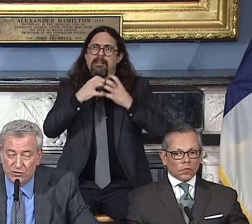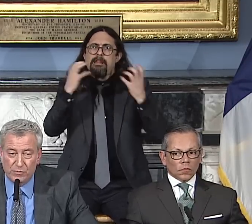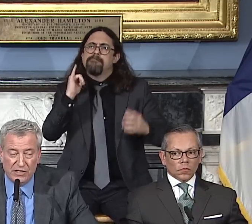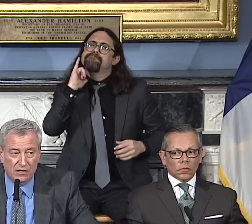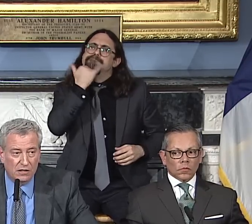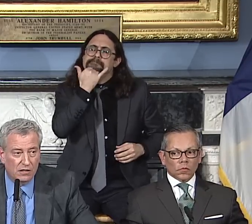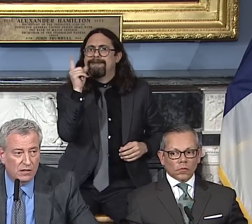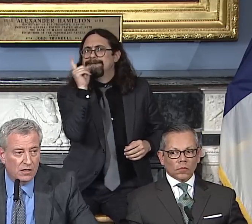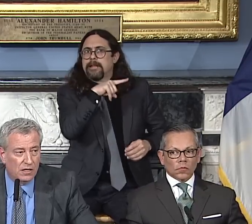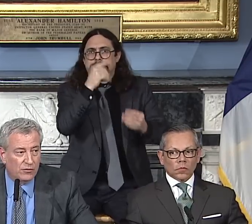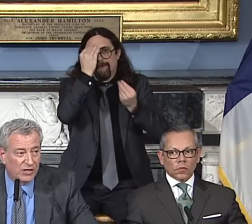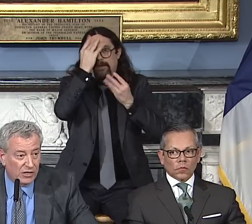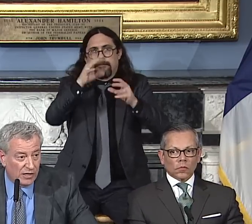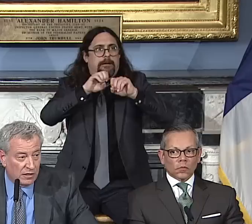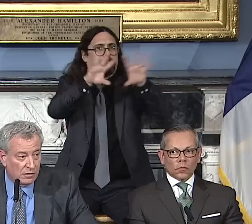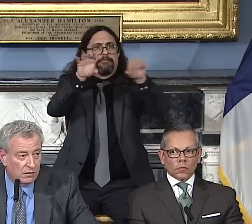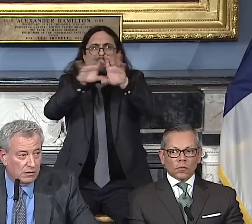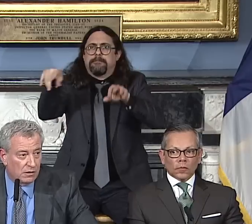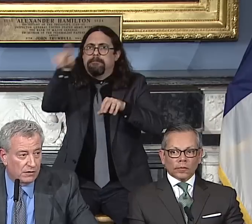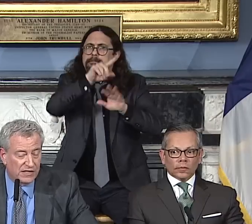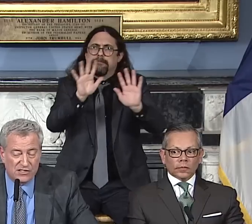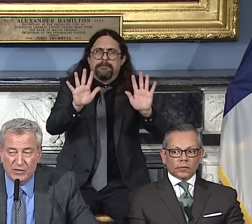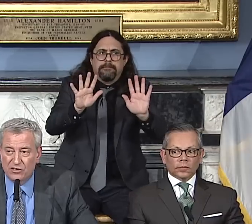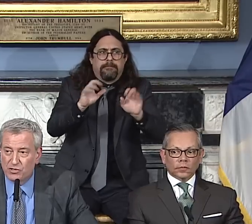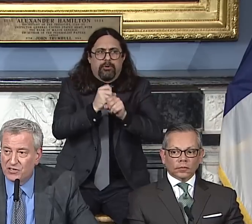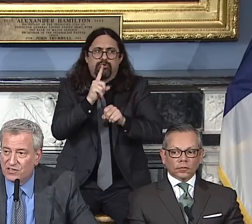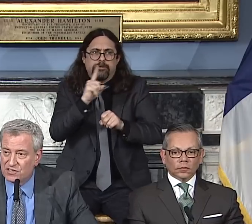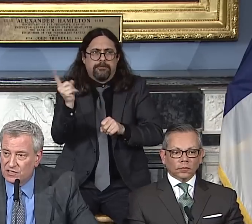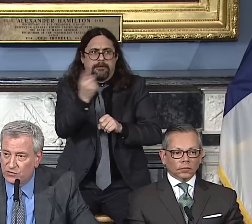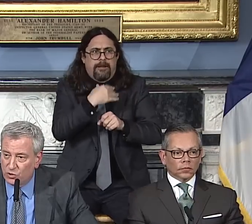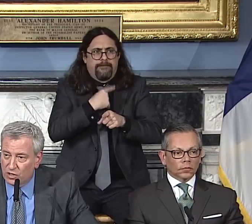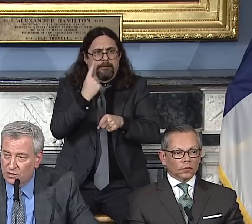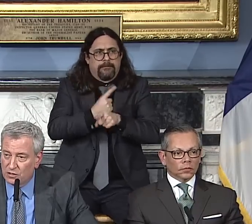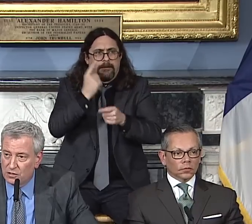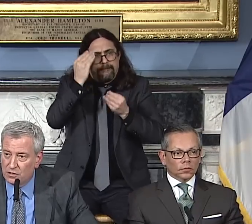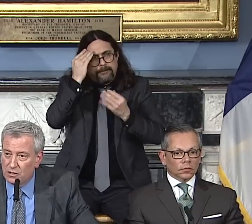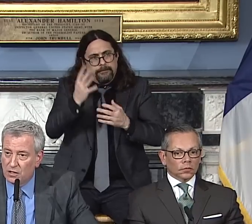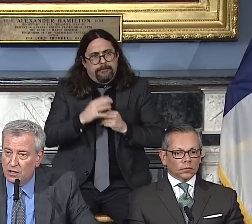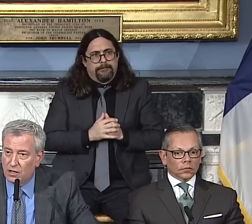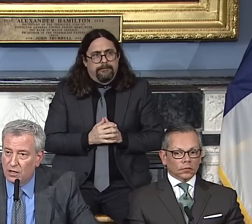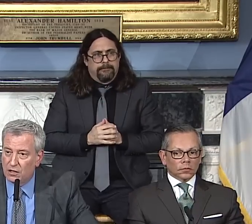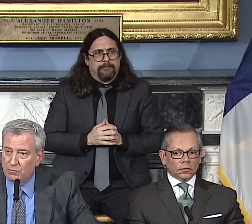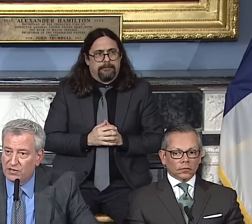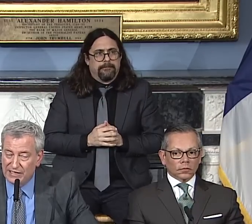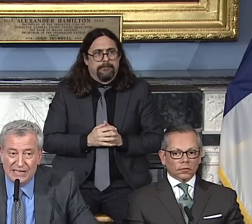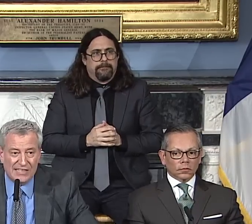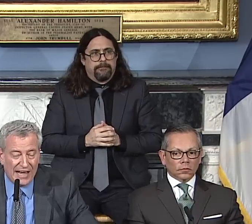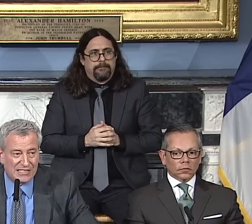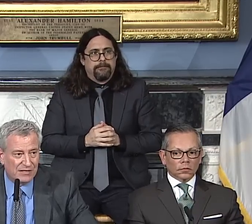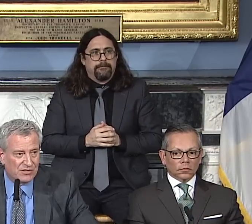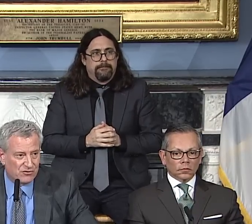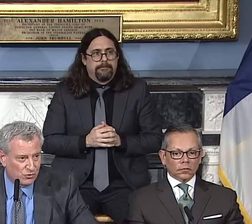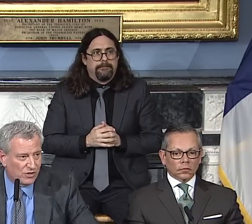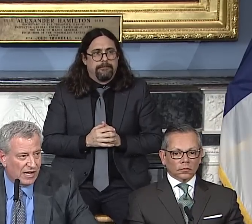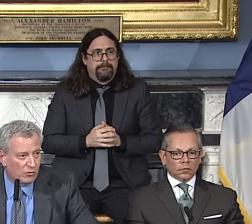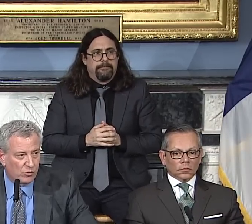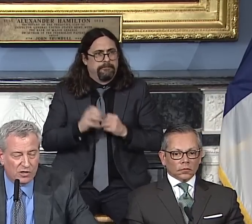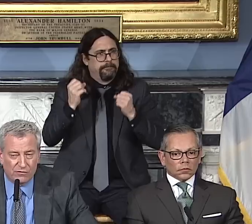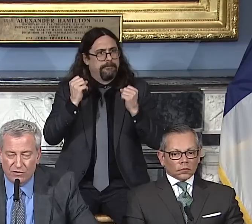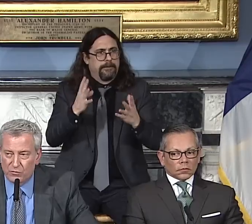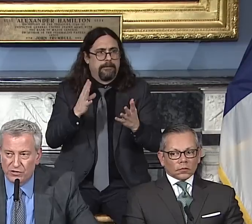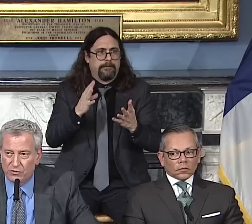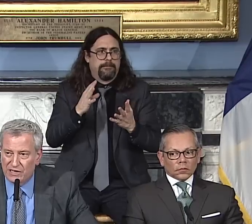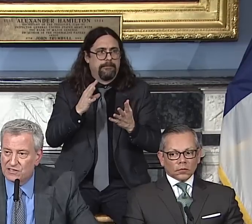you in the news media, if you're hearing things that are being attributed to the city of New York, please ask if it's true or not.